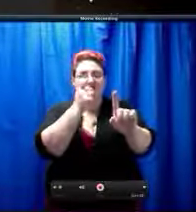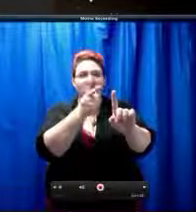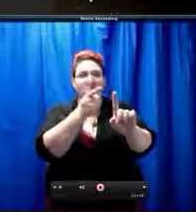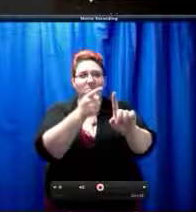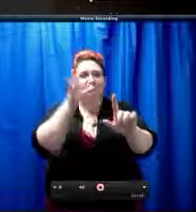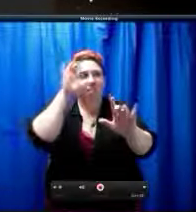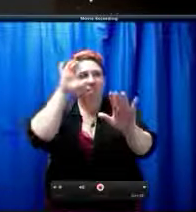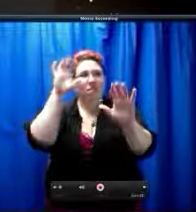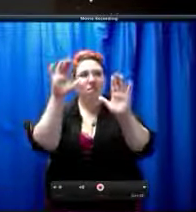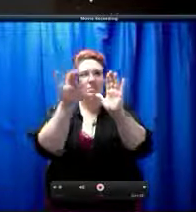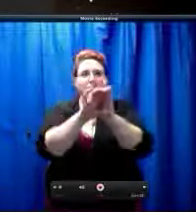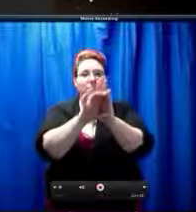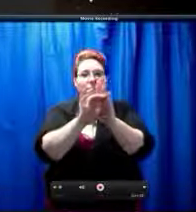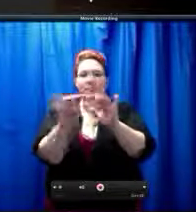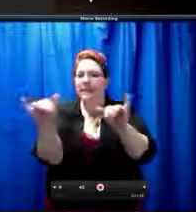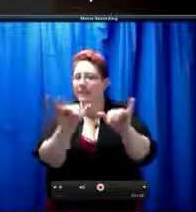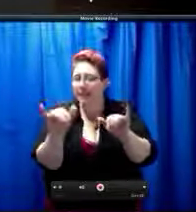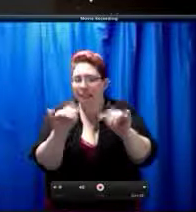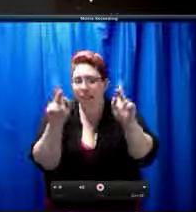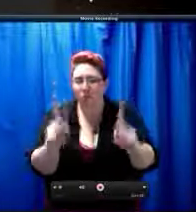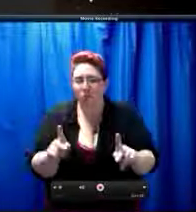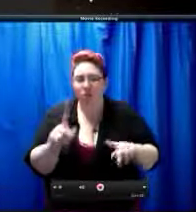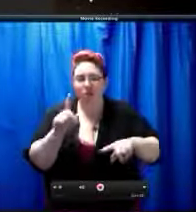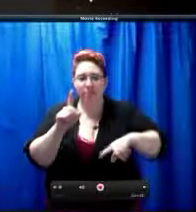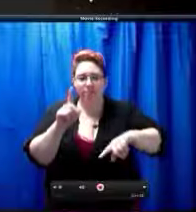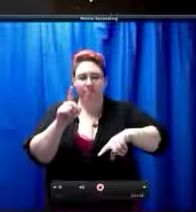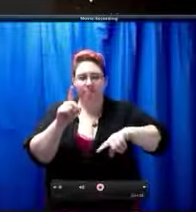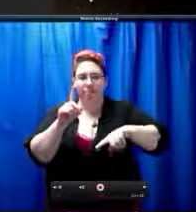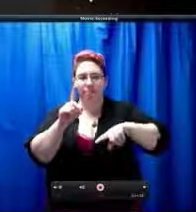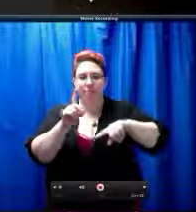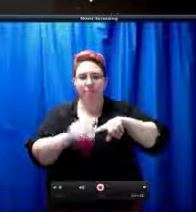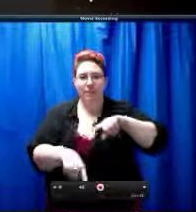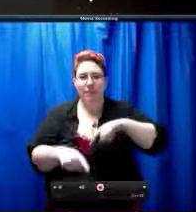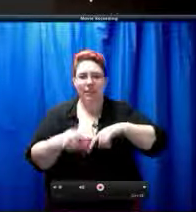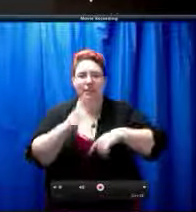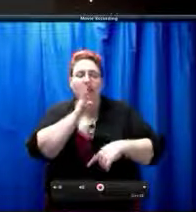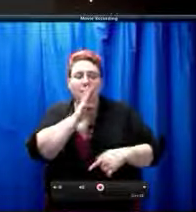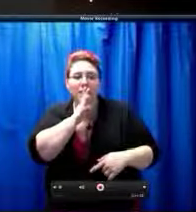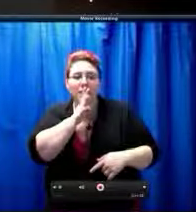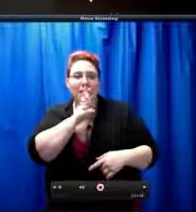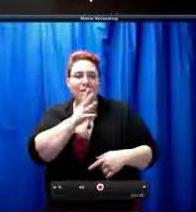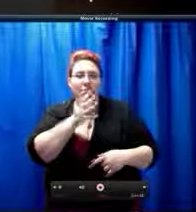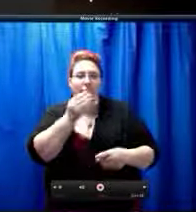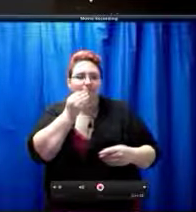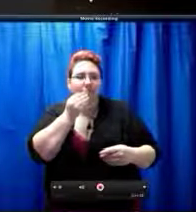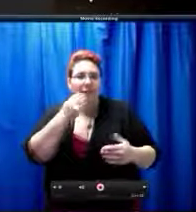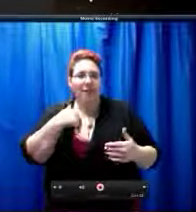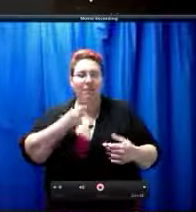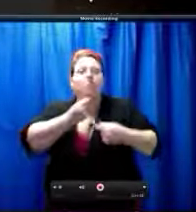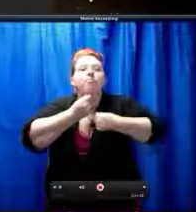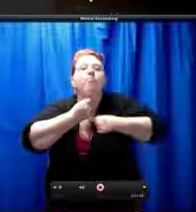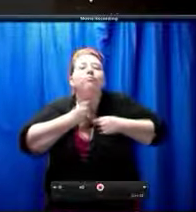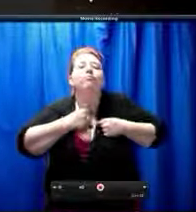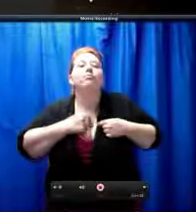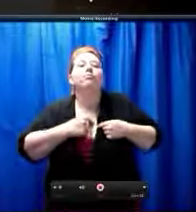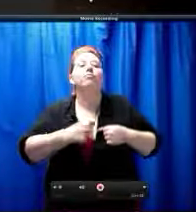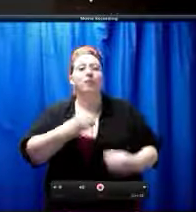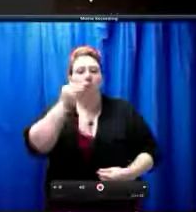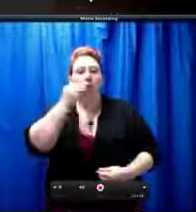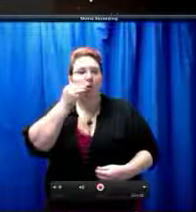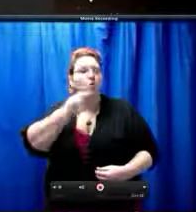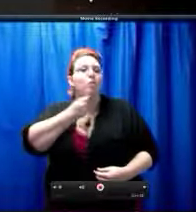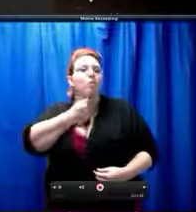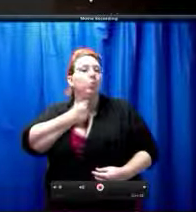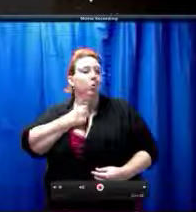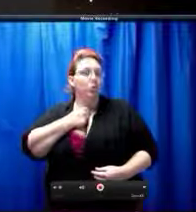throat, can't taste, can't speak, feeding tube, not cool. And more than likely probably won't be around or